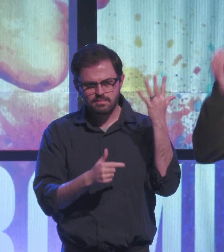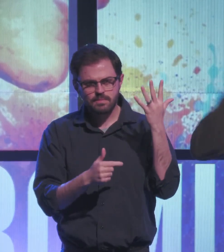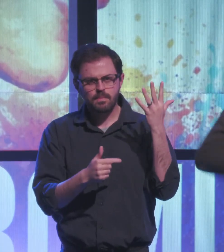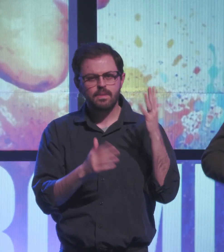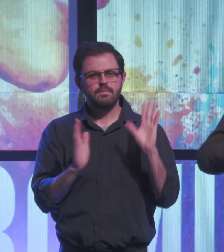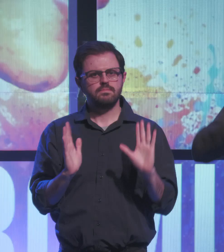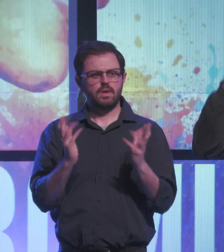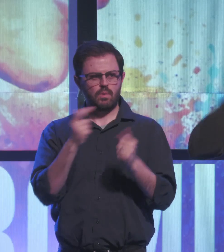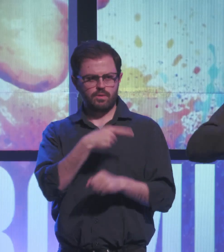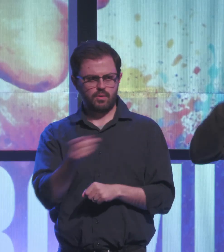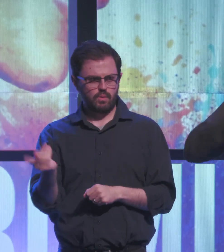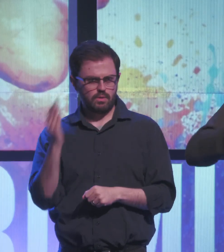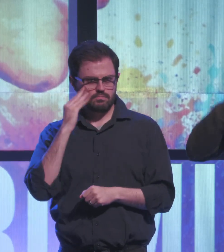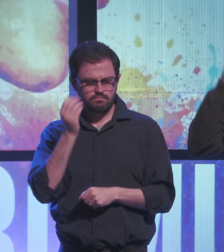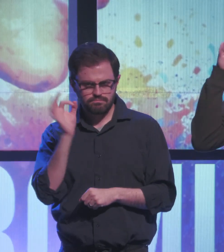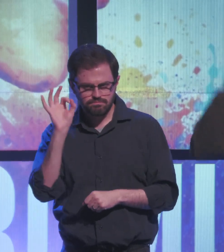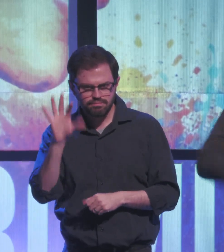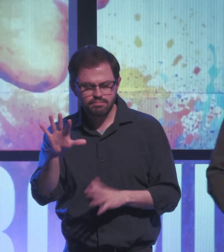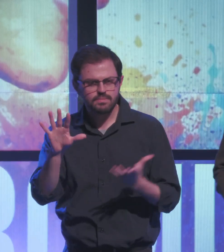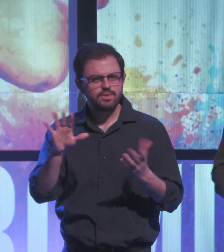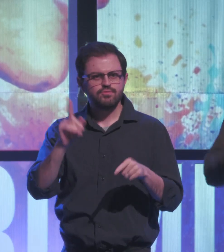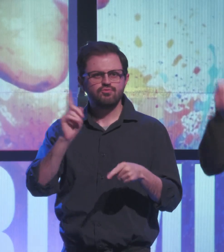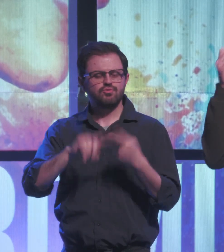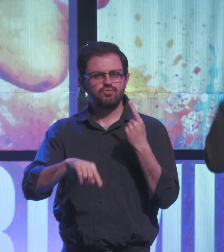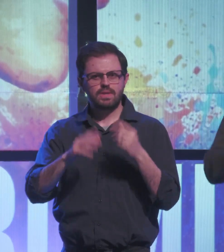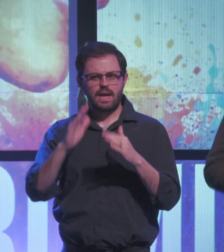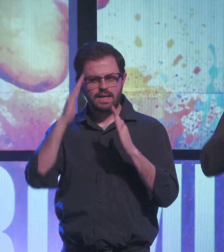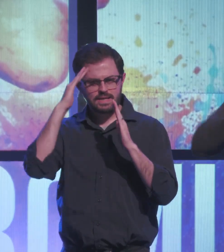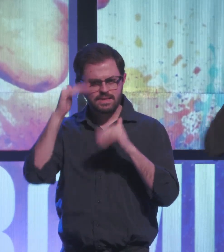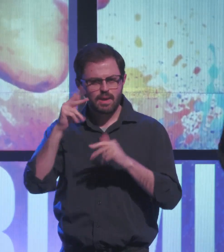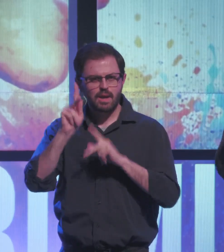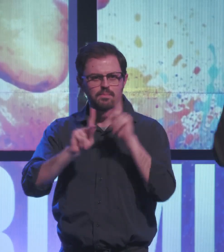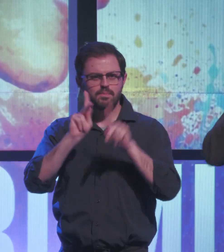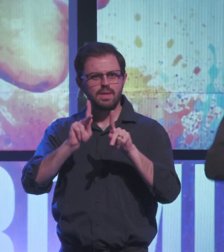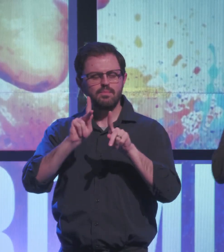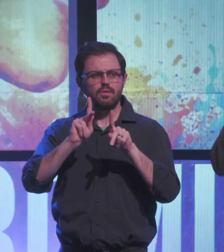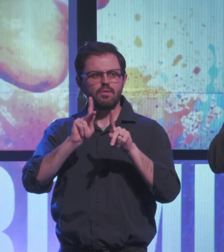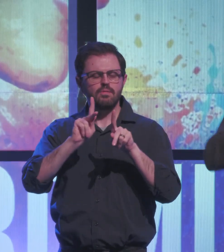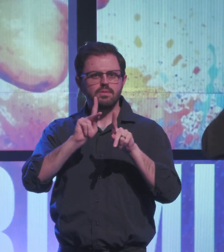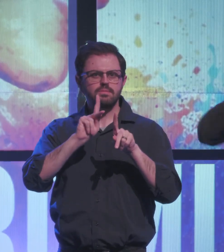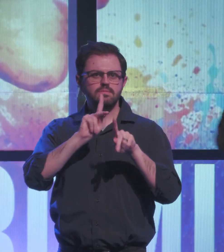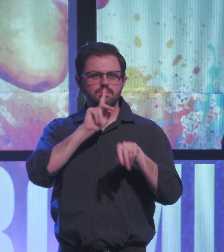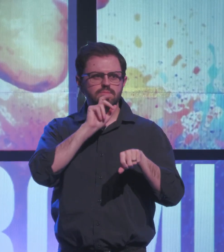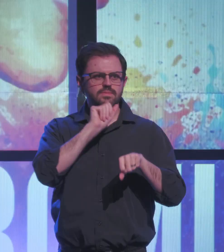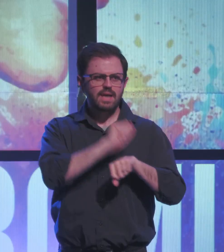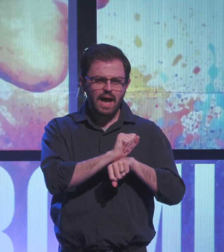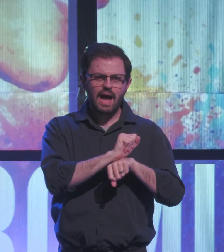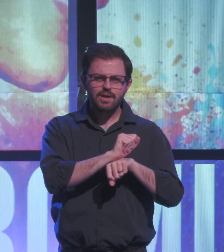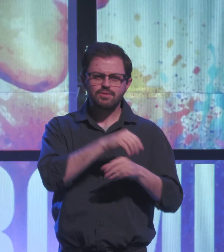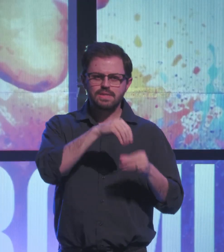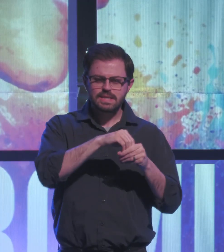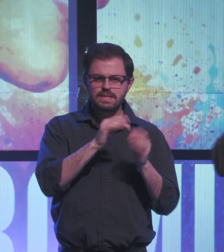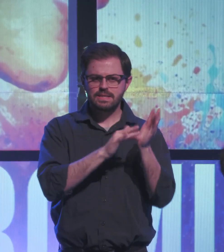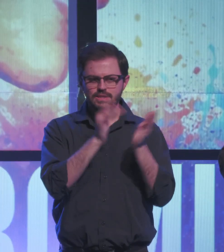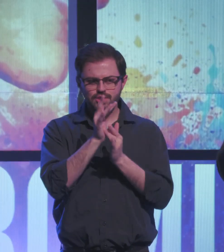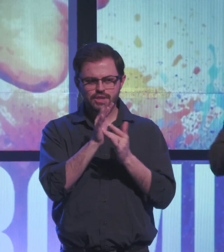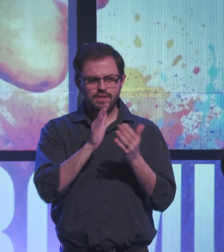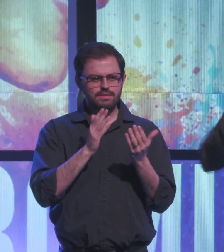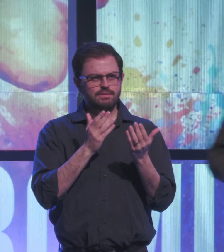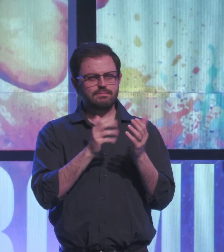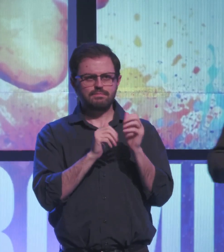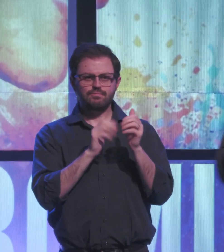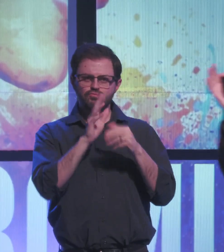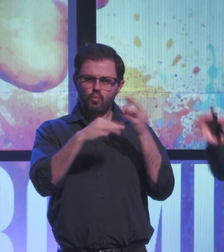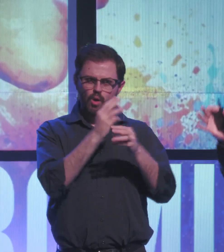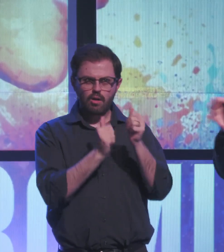can't expect people in the Jesus world to not speak up when people outside the Jesus world bring Jesus into